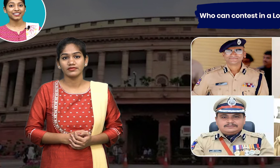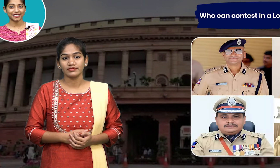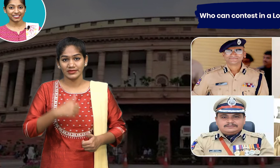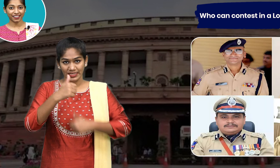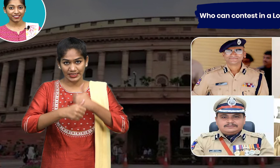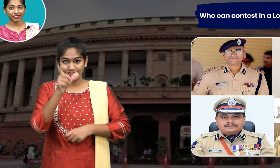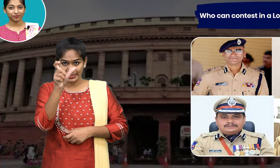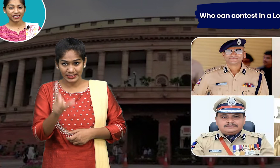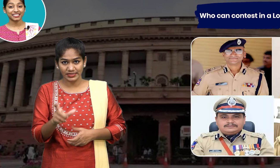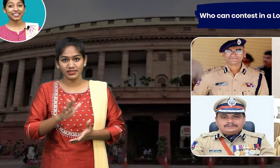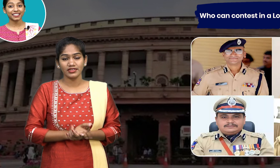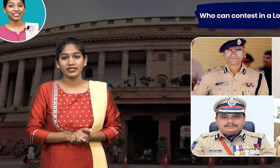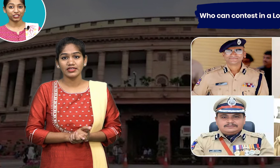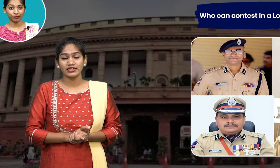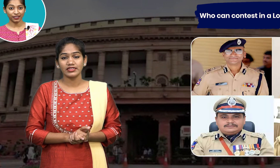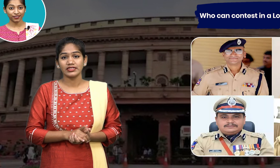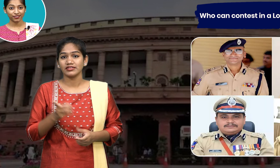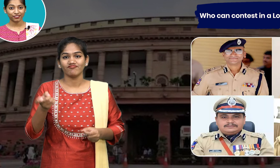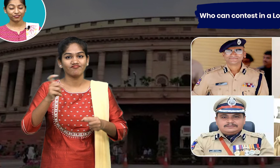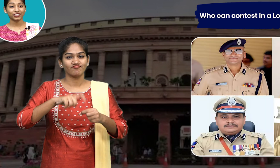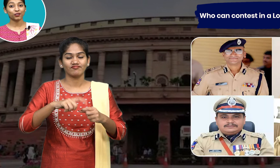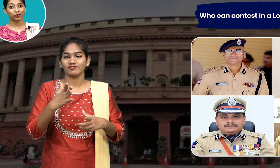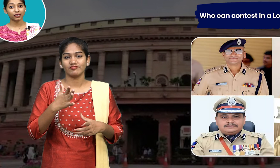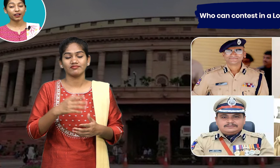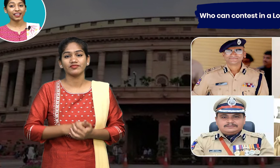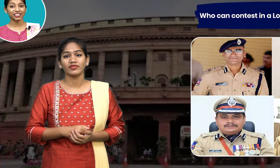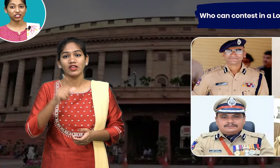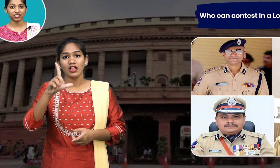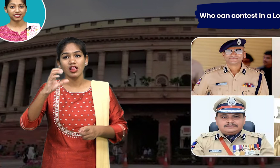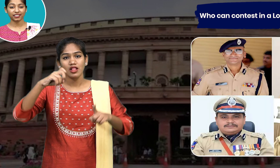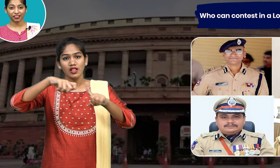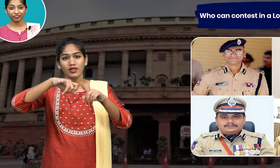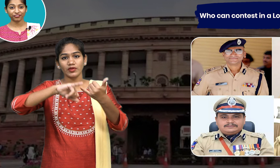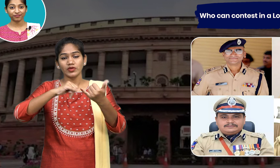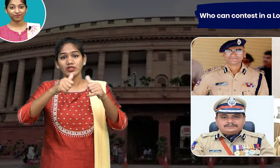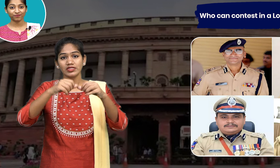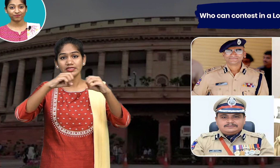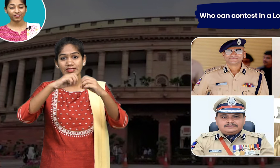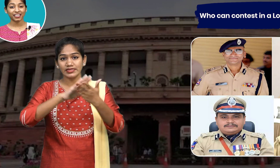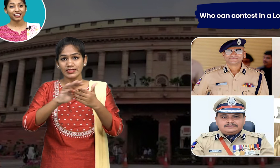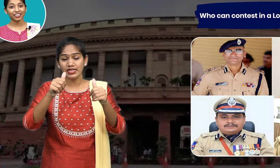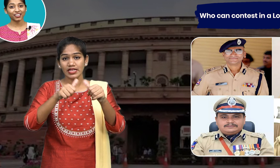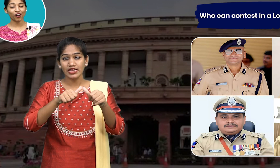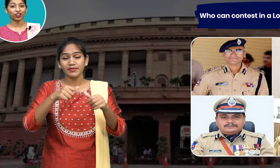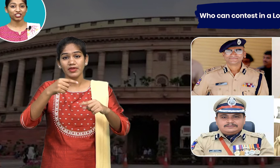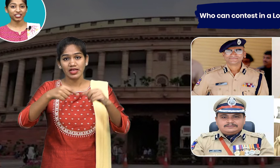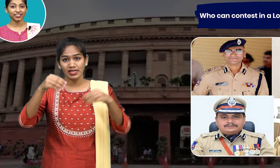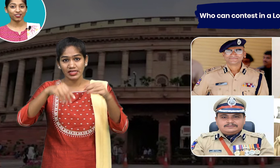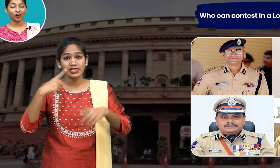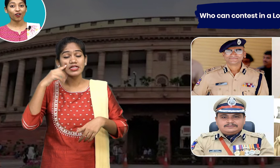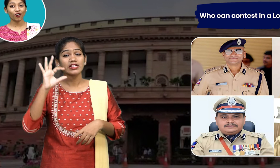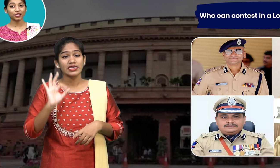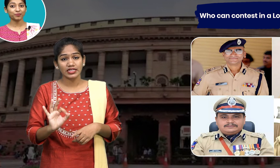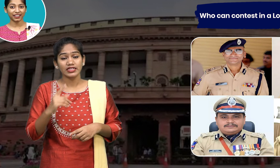A contestant is ineligible for the Lok Sabha elections if he or